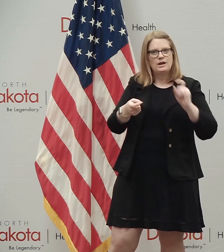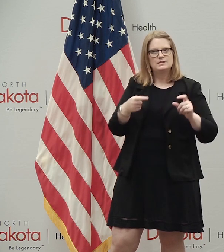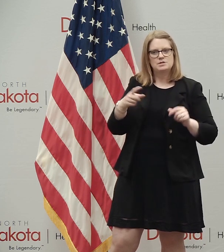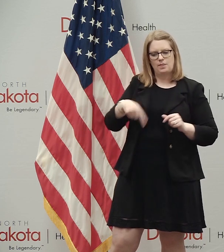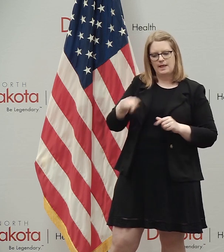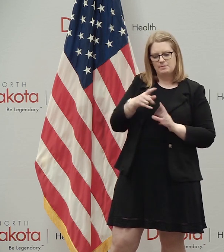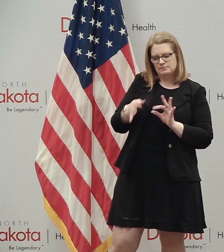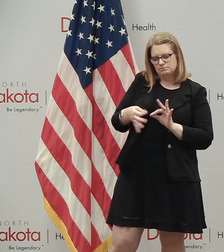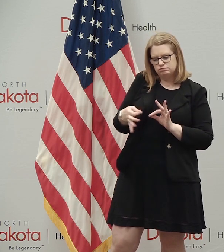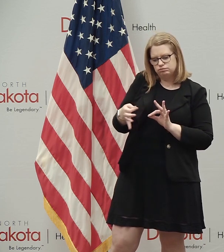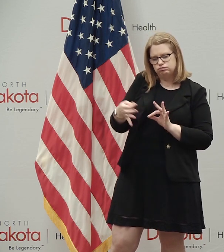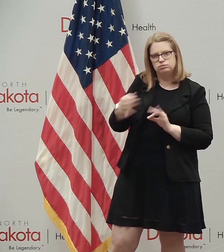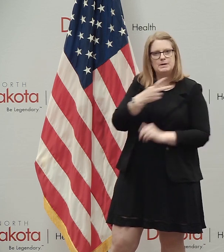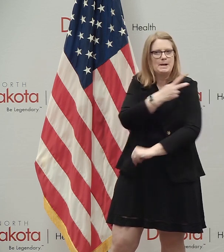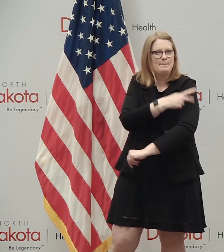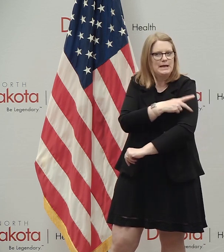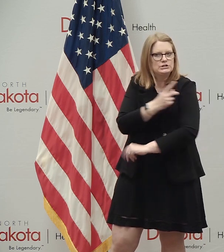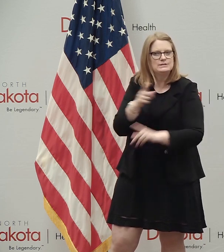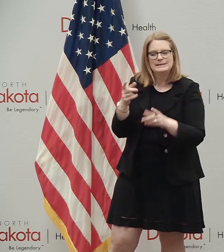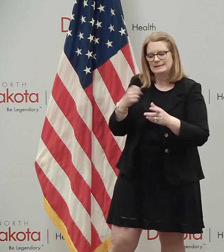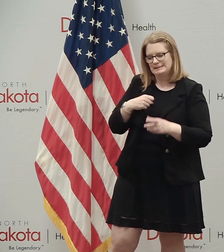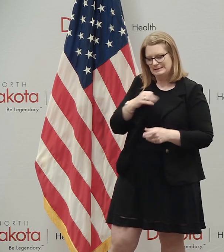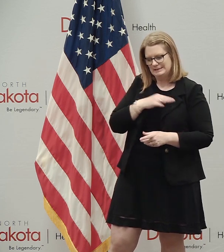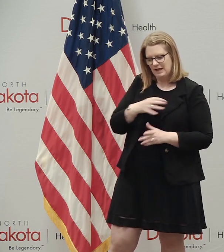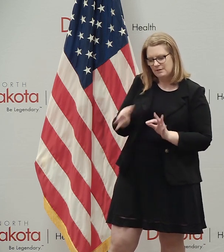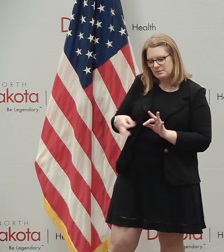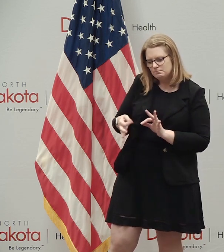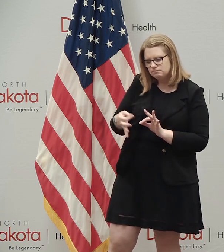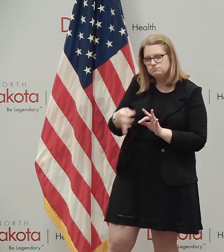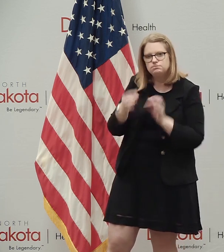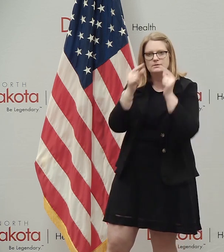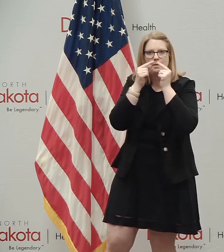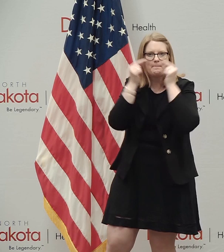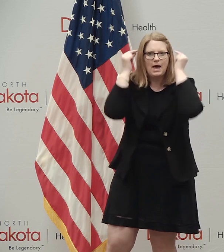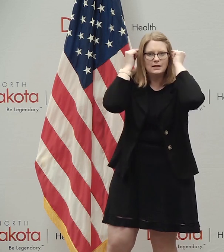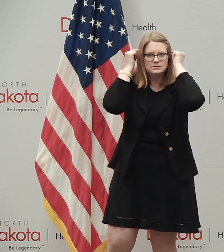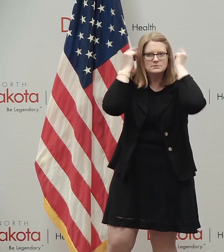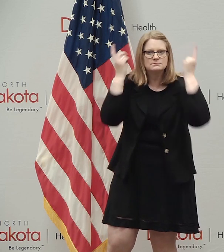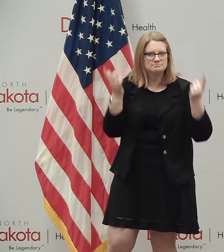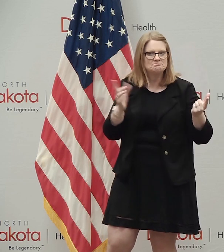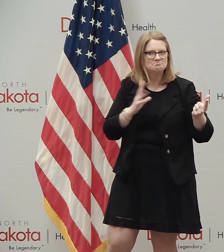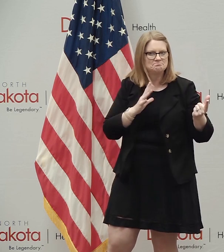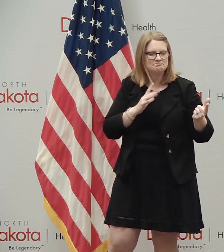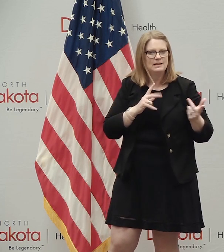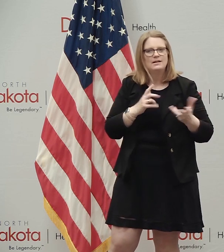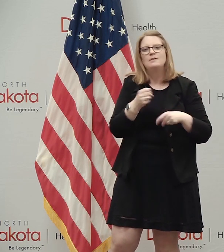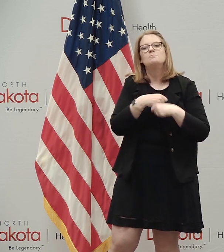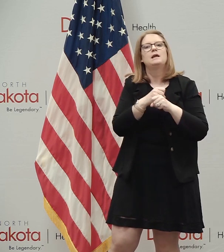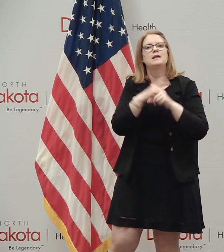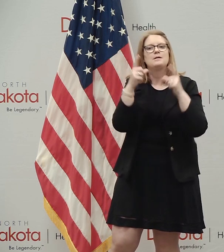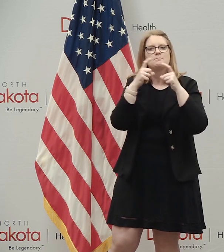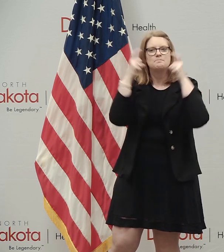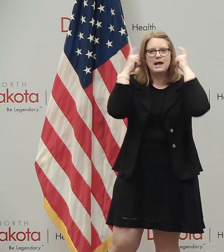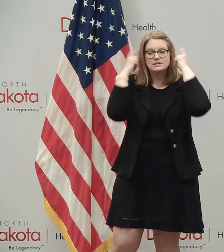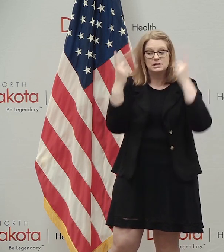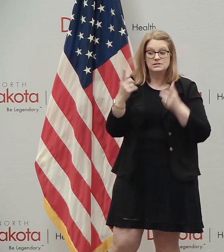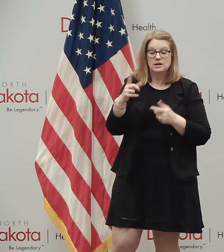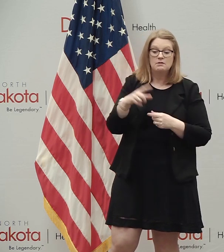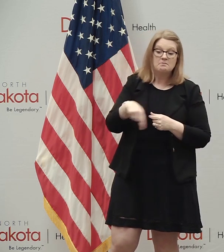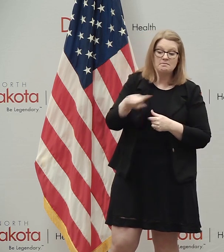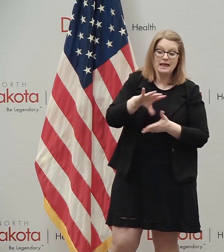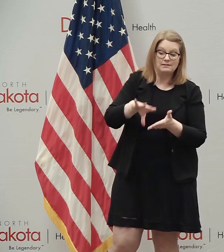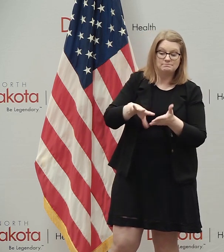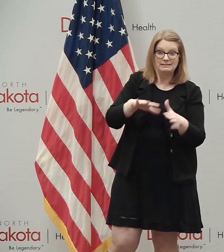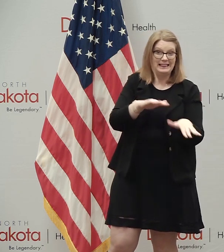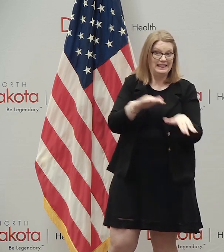you, both patients and staff that are working on that to help create masks for people that as they're being discharged.